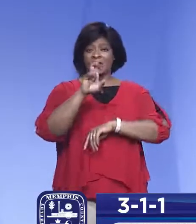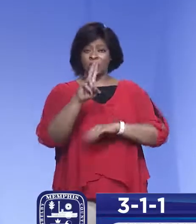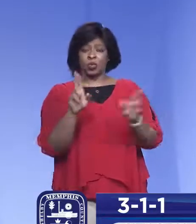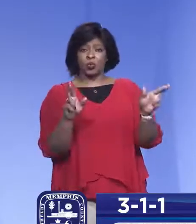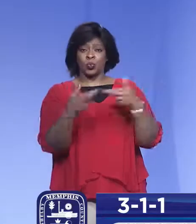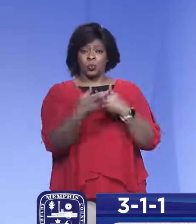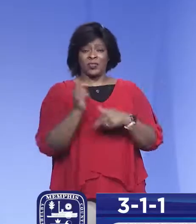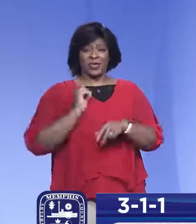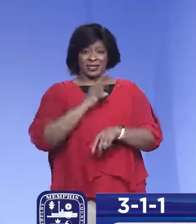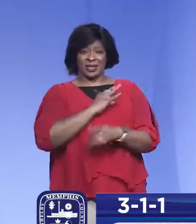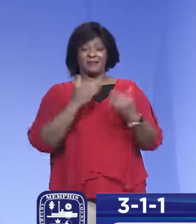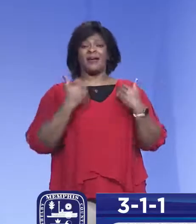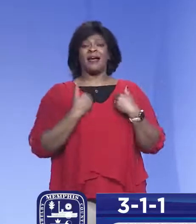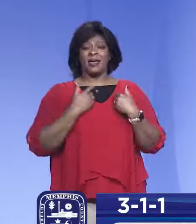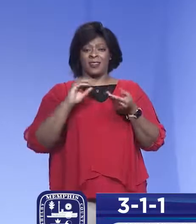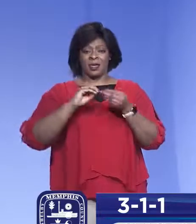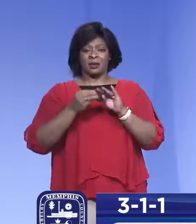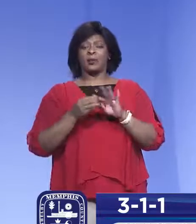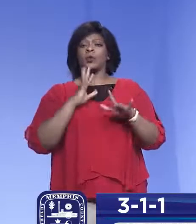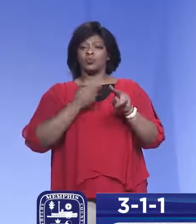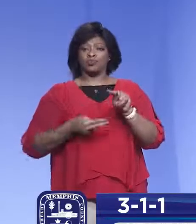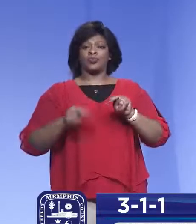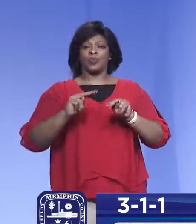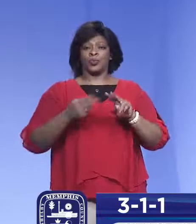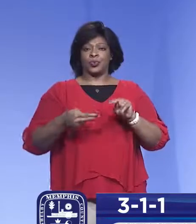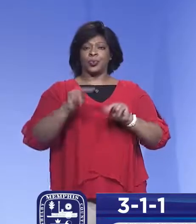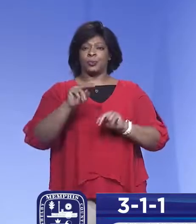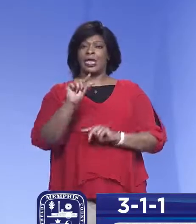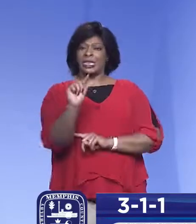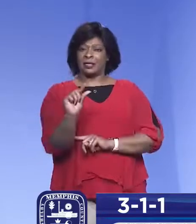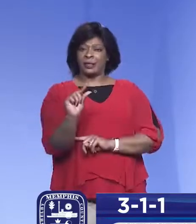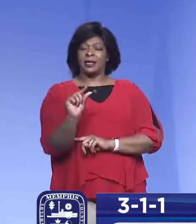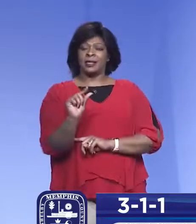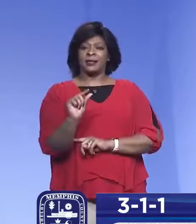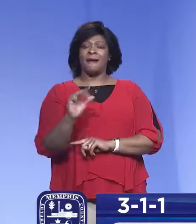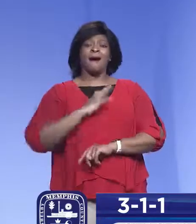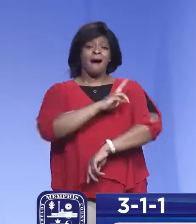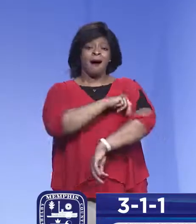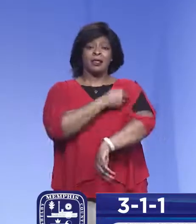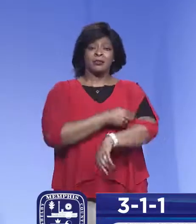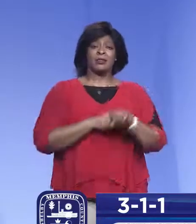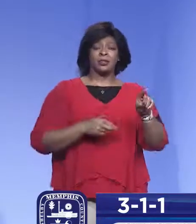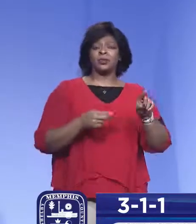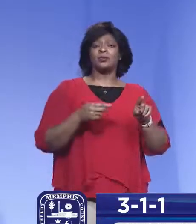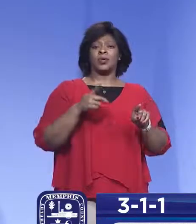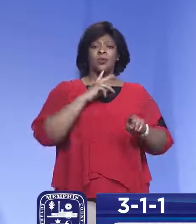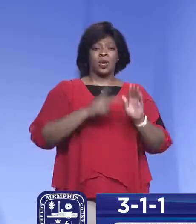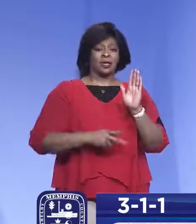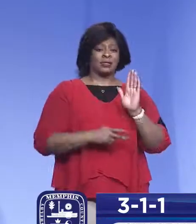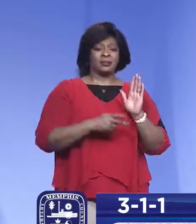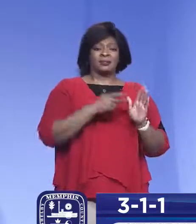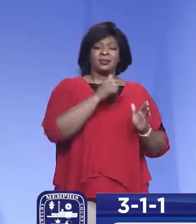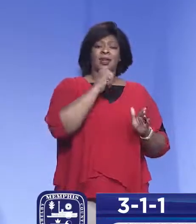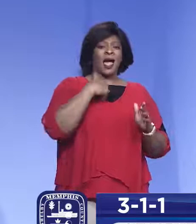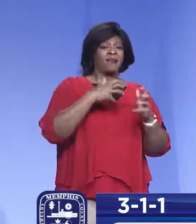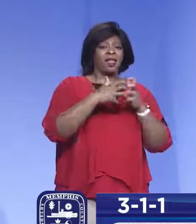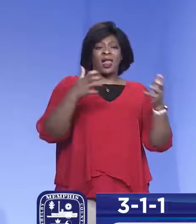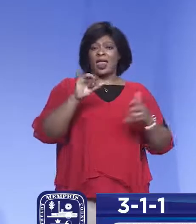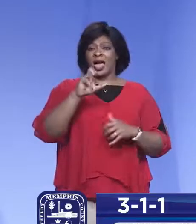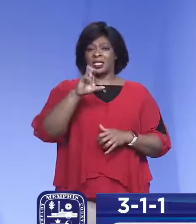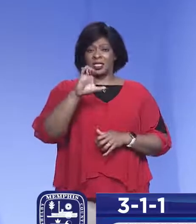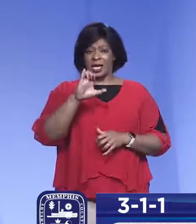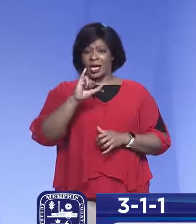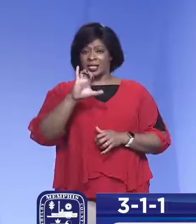are staffed, you'll see that number has grown slightly. And so our hospitals, what you don't want to have is lots of ICU capacity